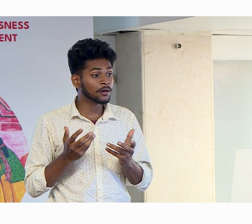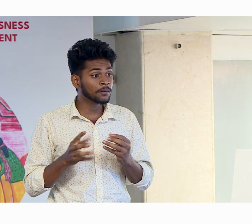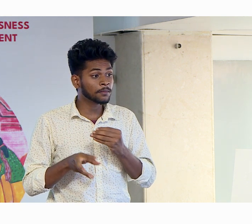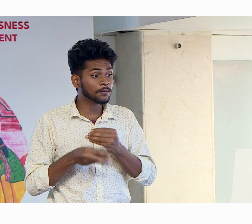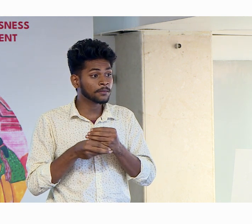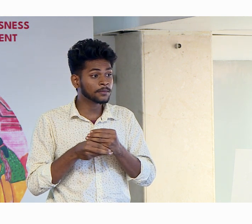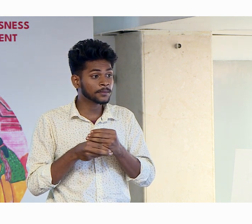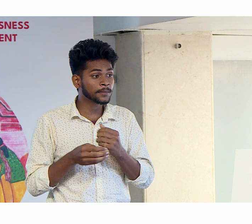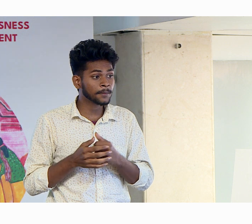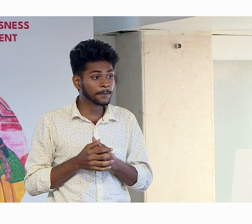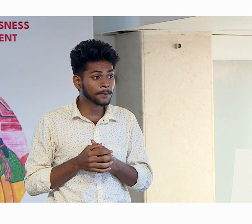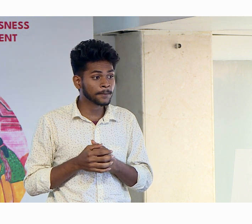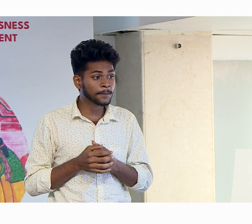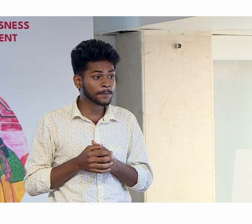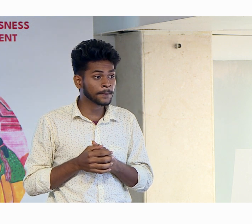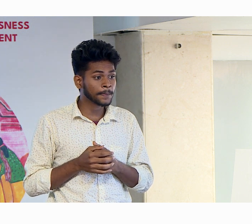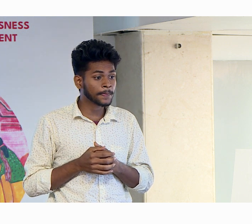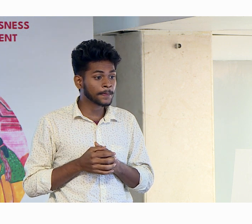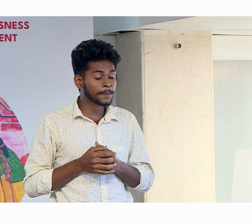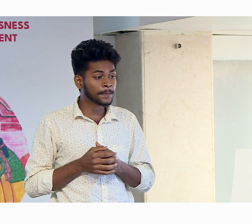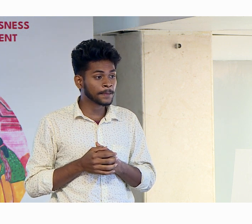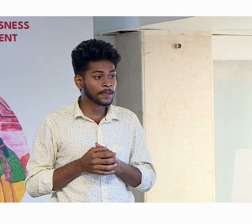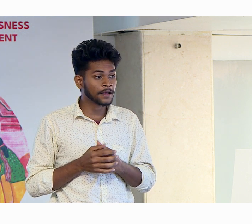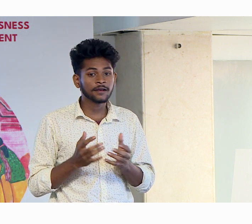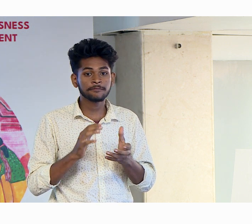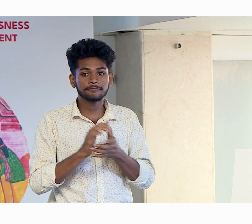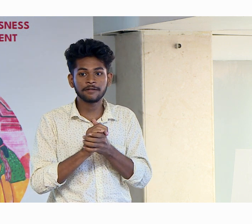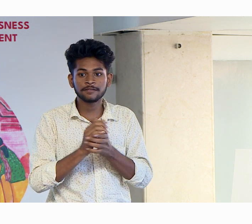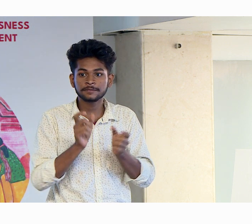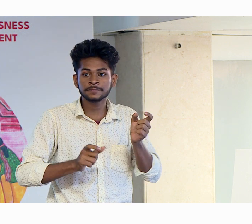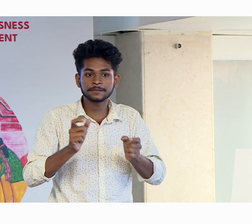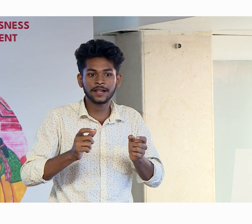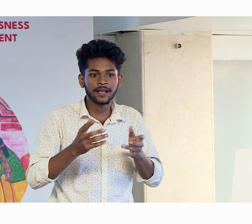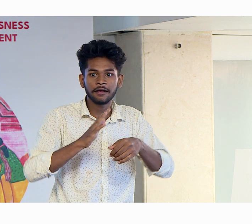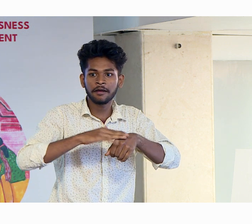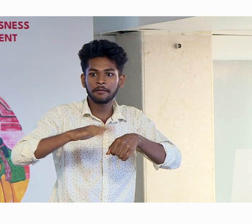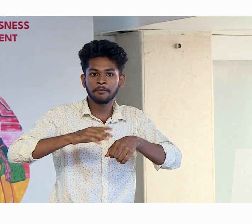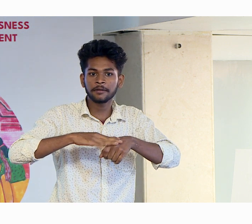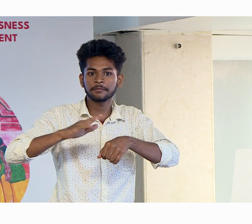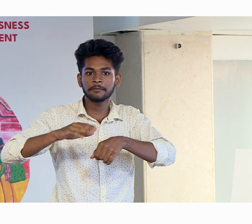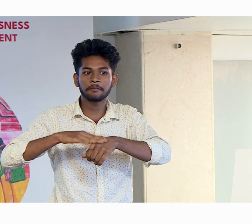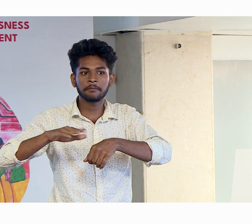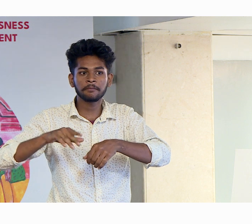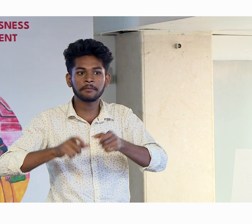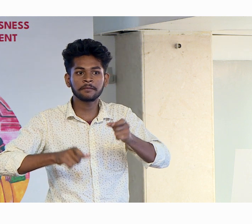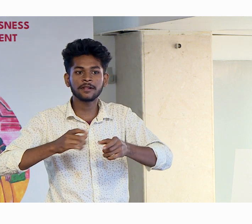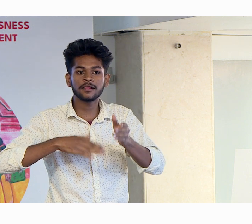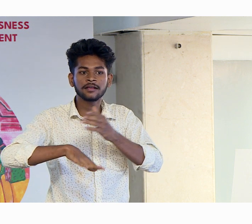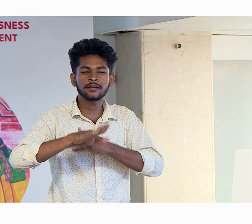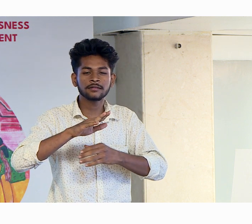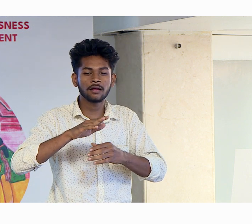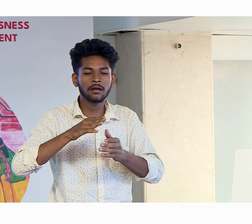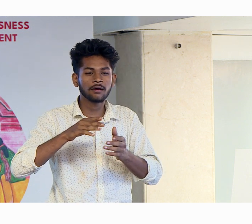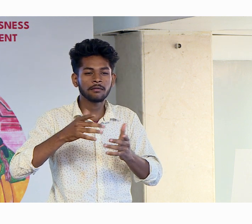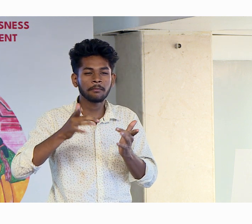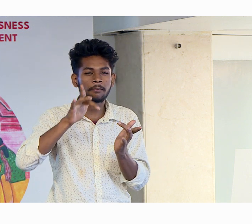own view on what they've read about it. They've spoken to their friends. They've met people who've experienced it. Somewhere in the middle of that